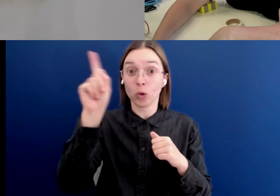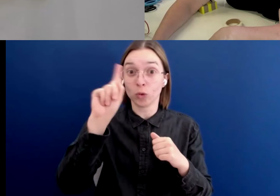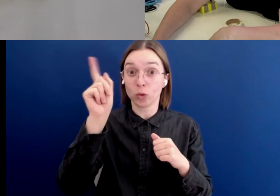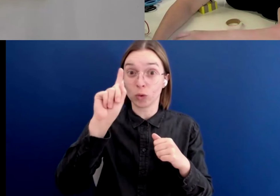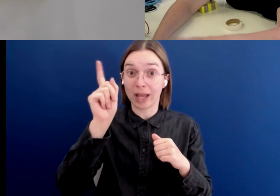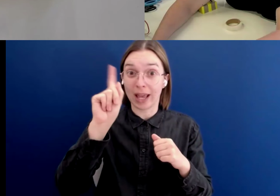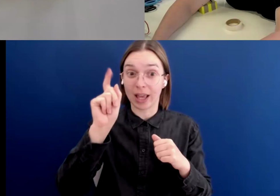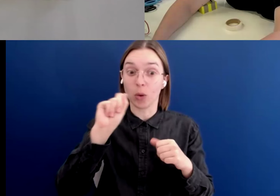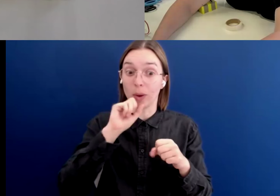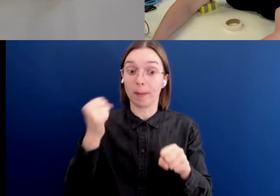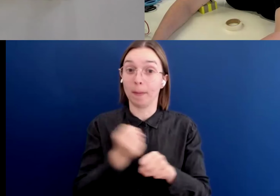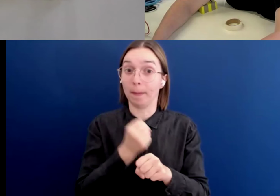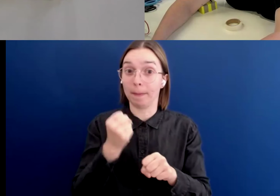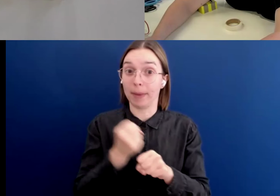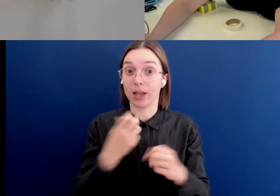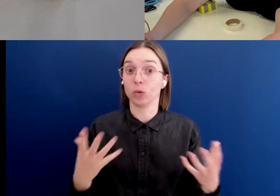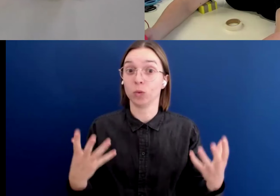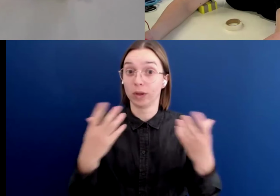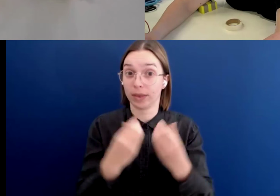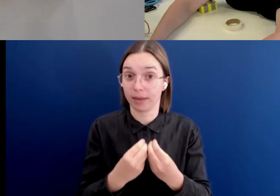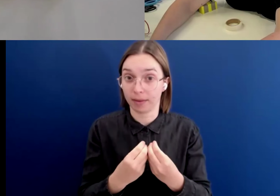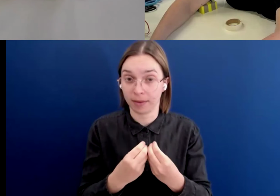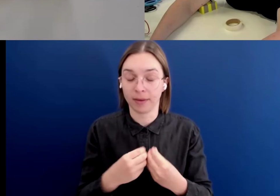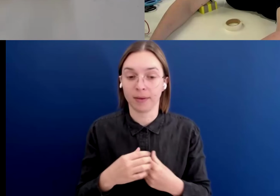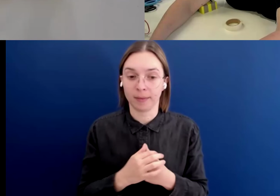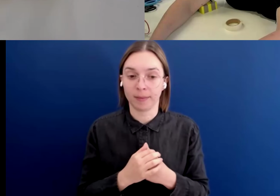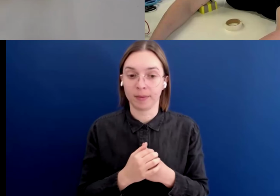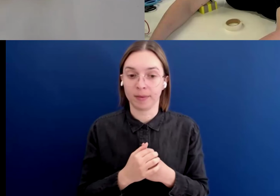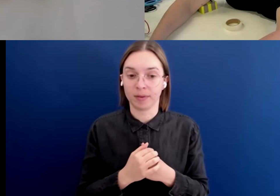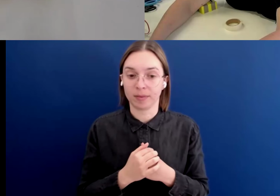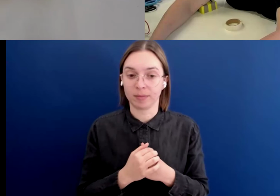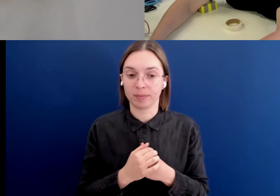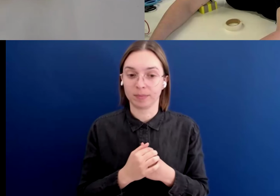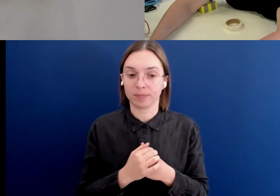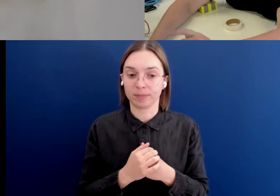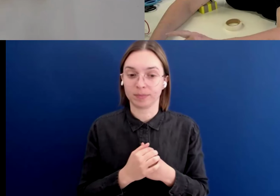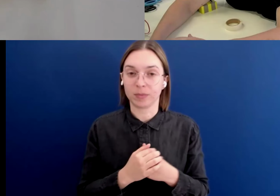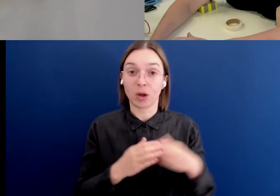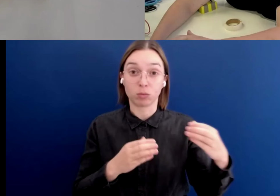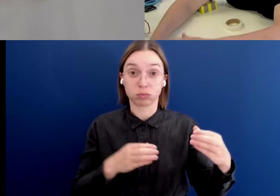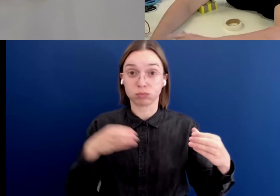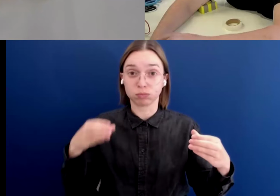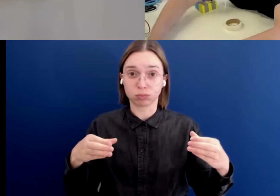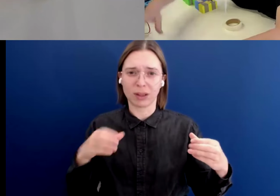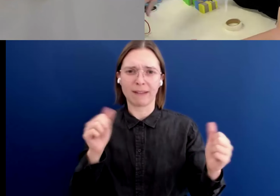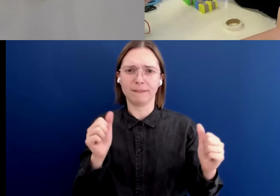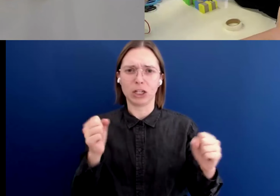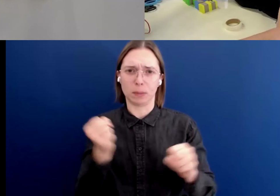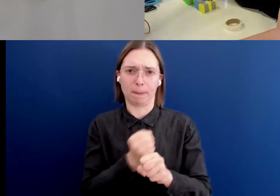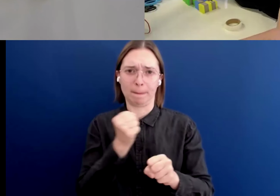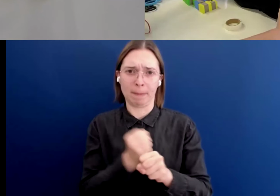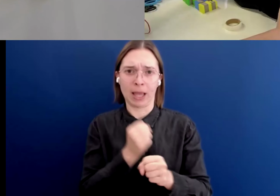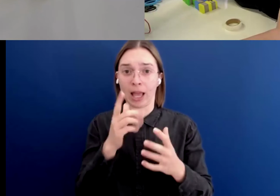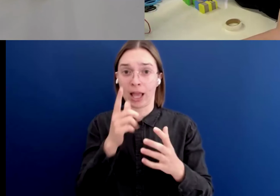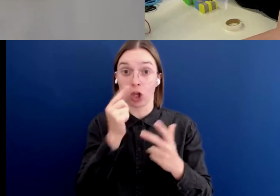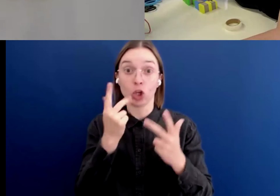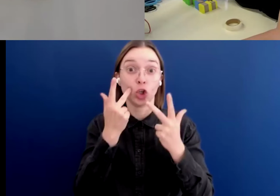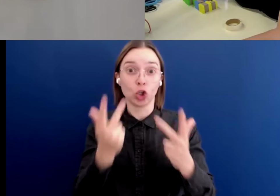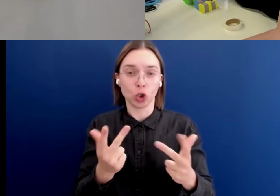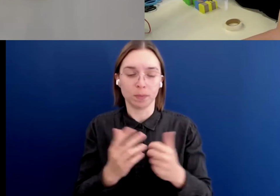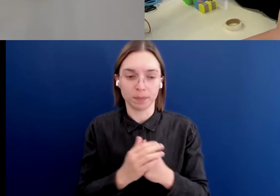these blocks. I've got them already made so I can demonstrate them to you. So I have my USB, which is a